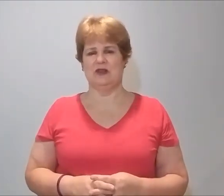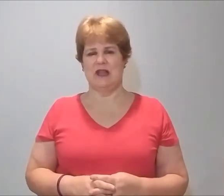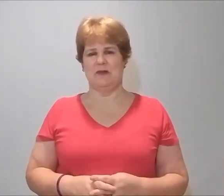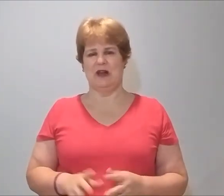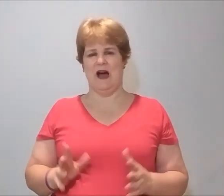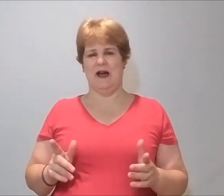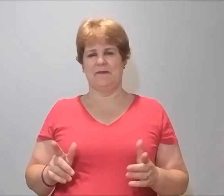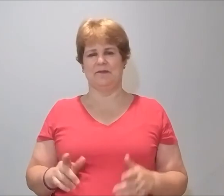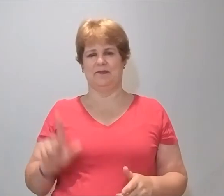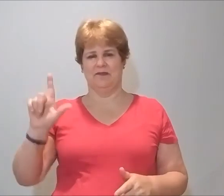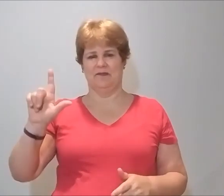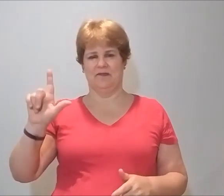name on high.